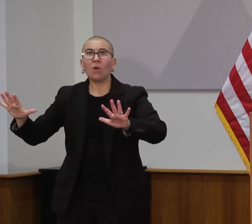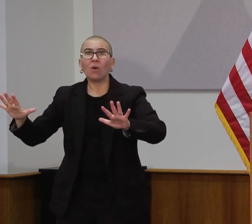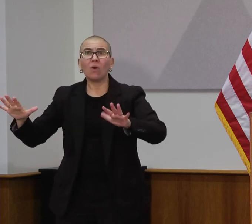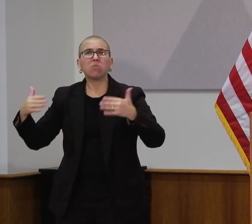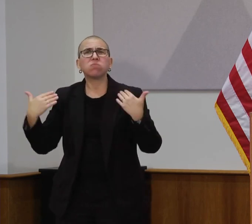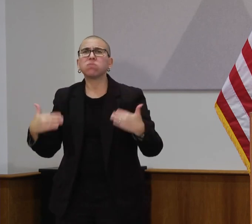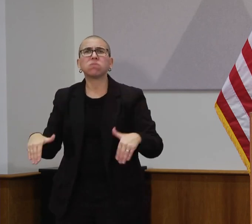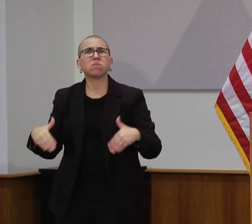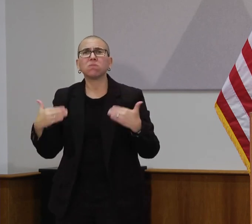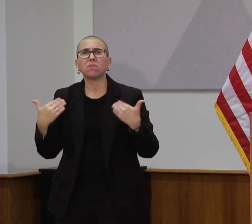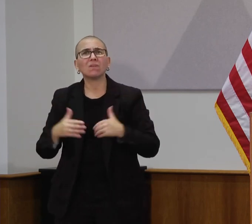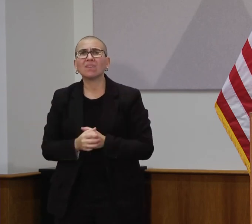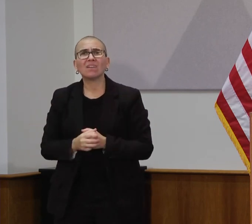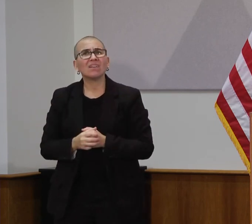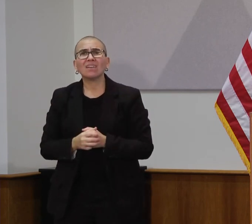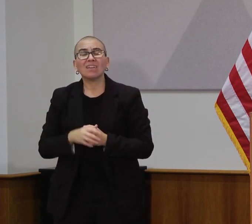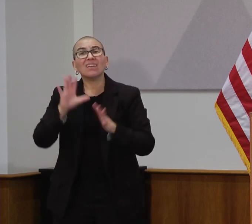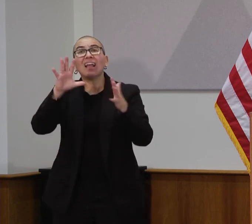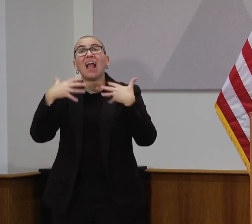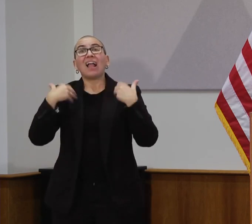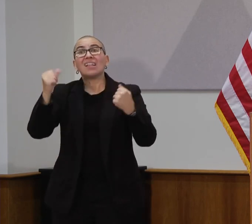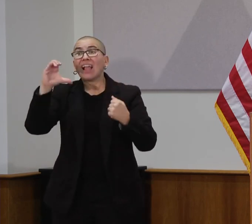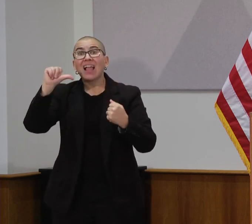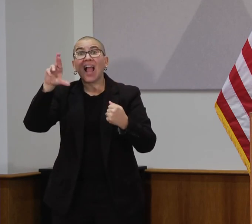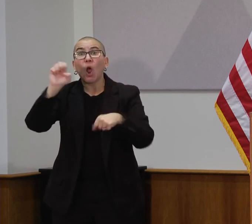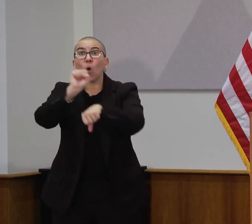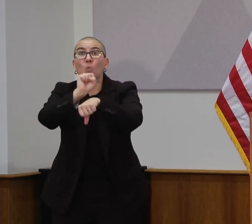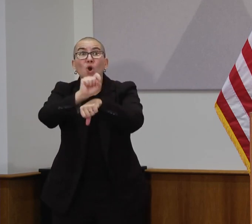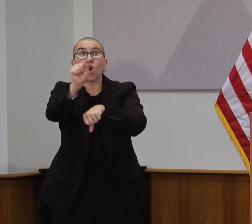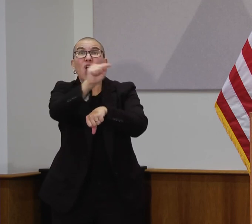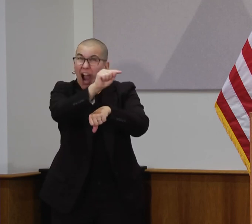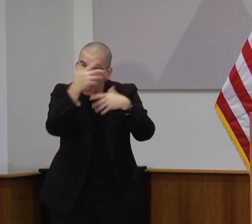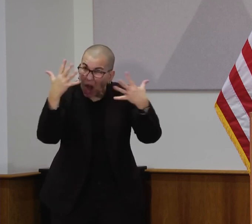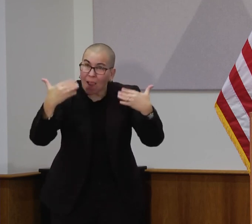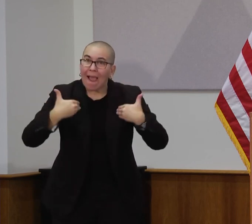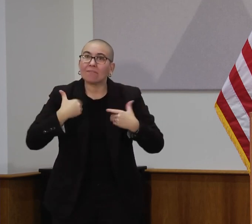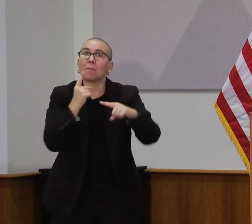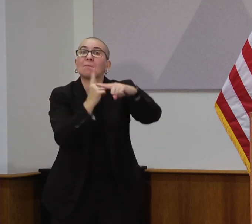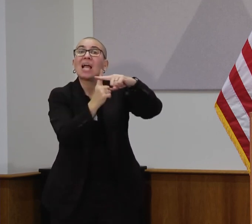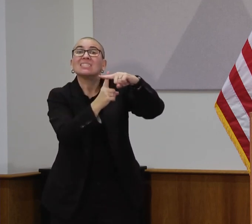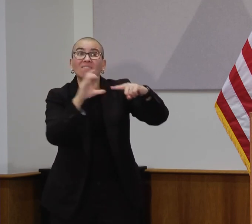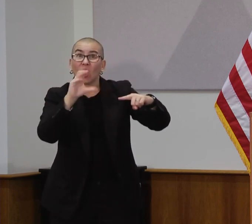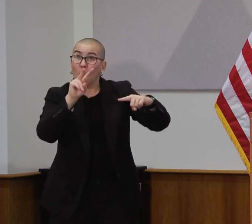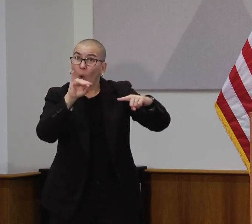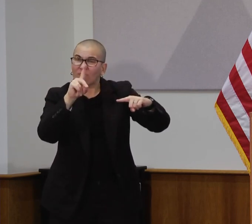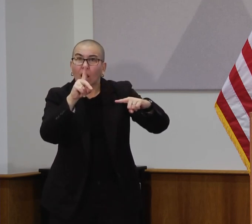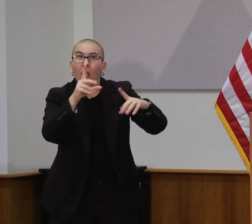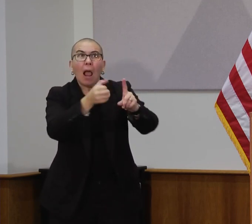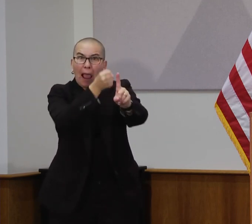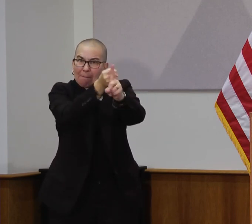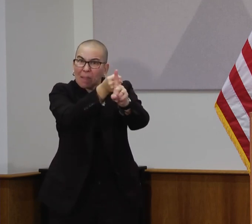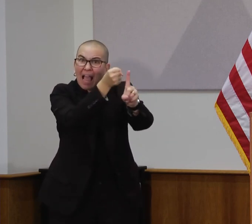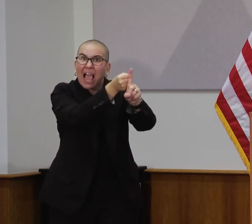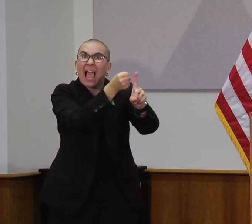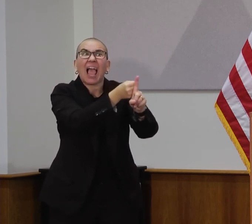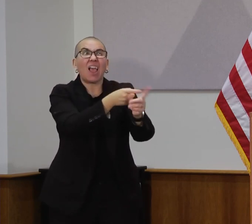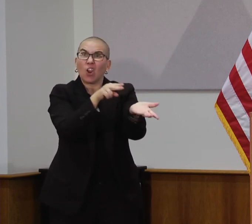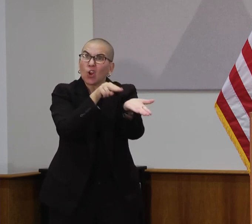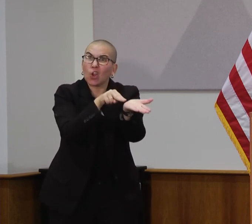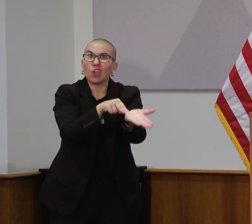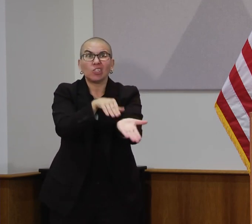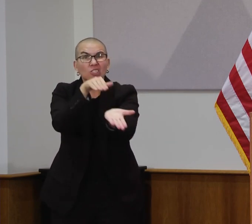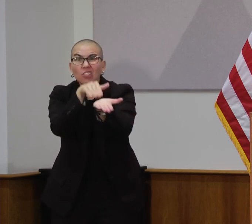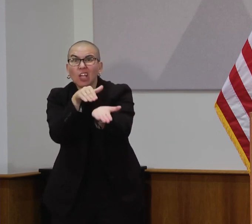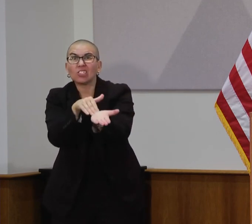And cases in healthcare workers, we've talked about that. The significant increase we're seeing in healthcare workers who have